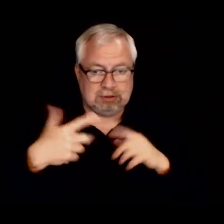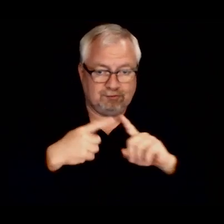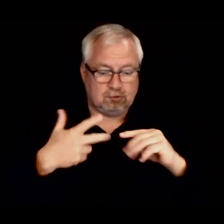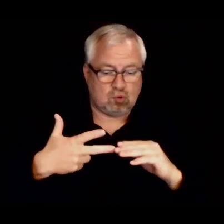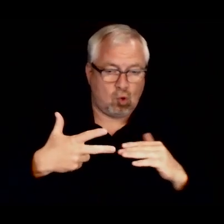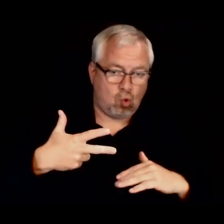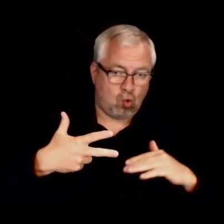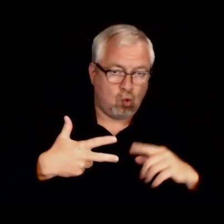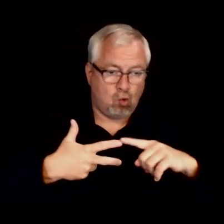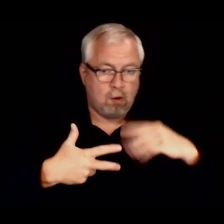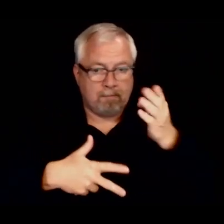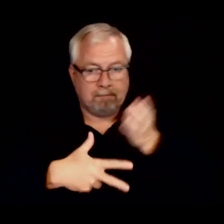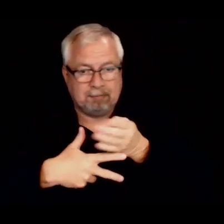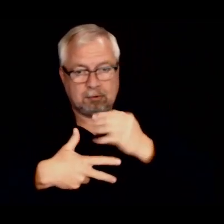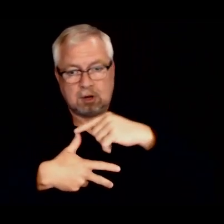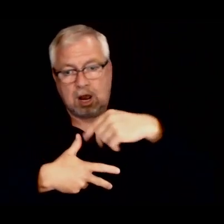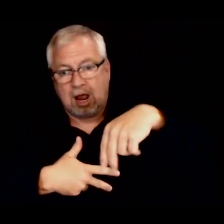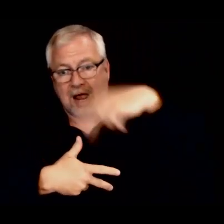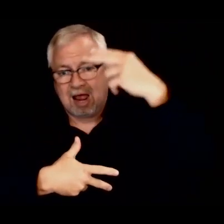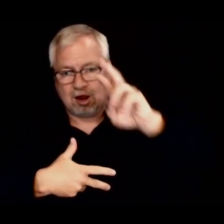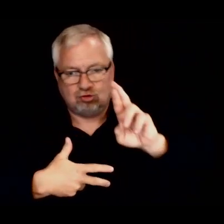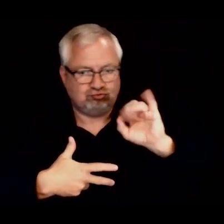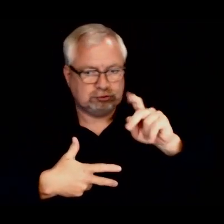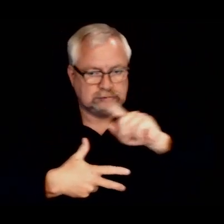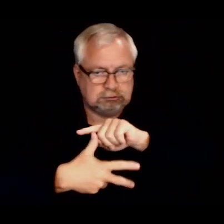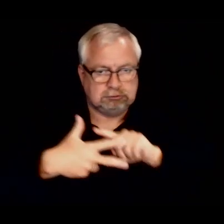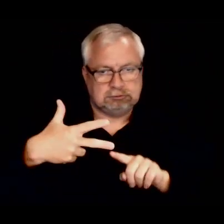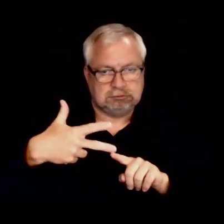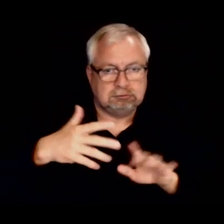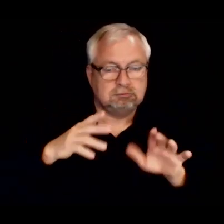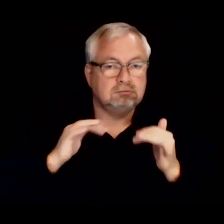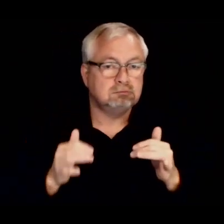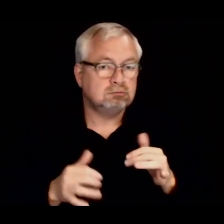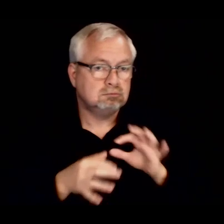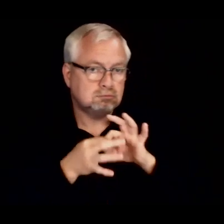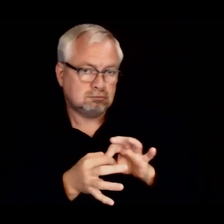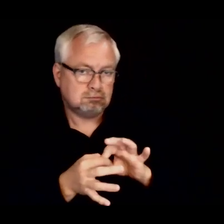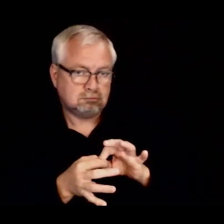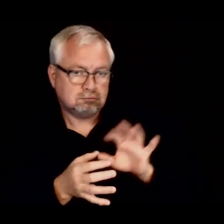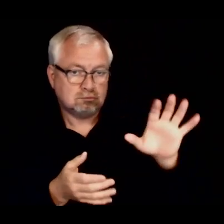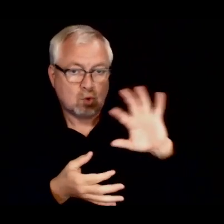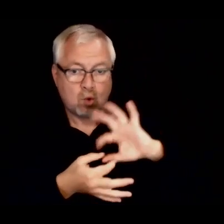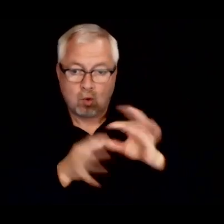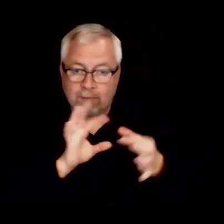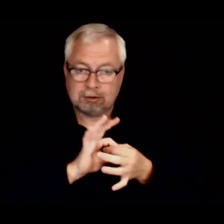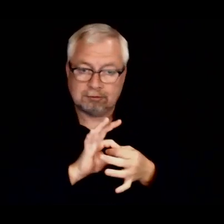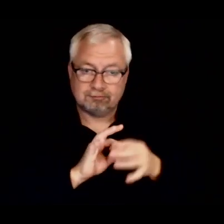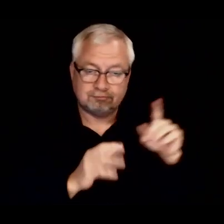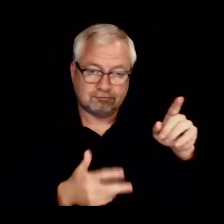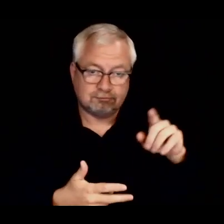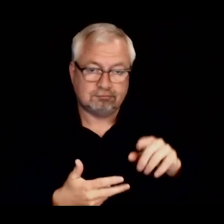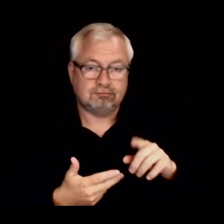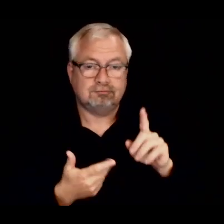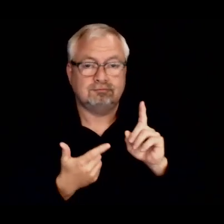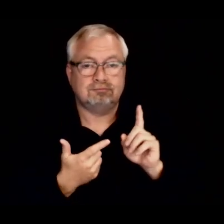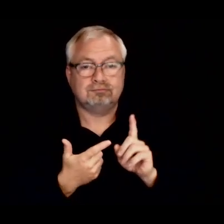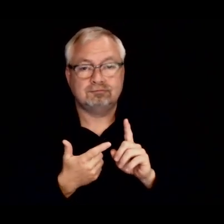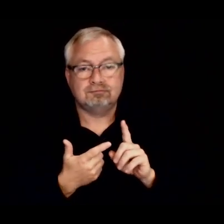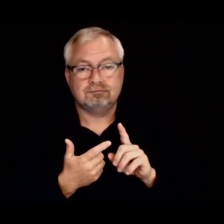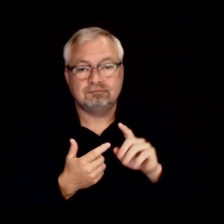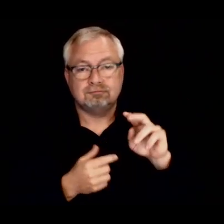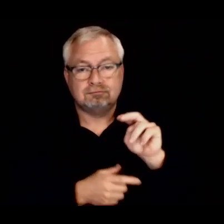guidance from the U.S. Olympic and Paralympic organizations, the NCAA, and other stakeholders. You